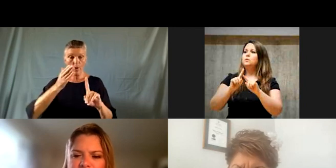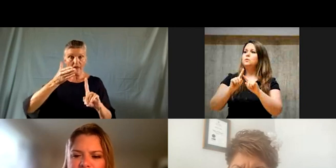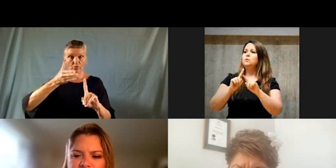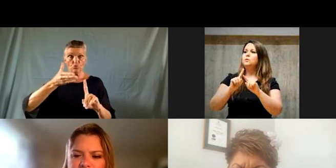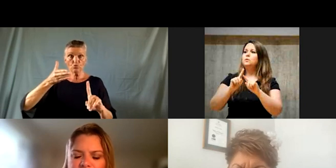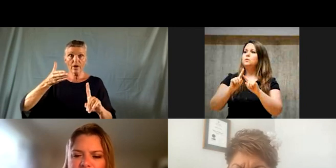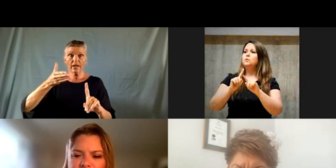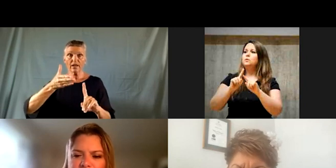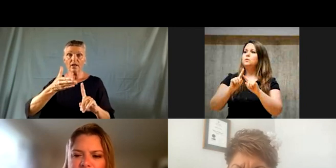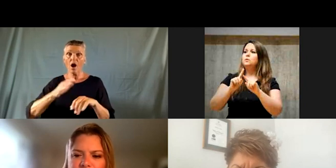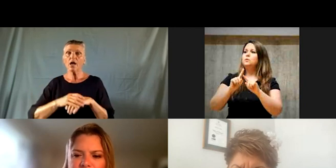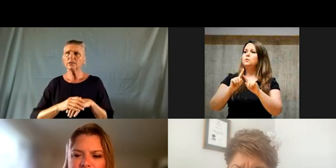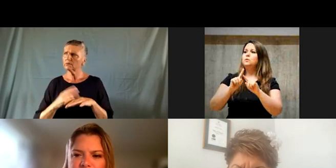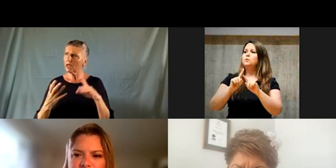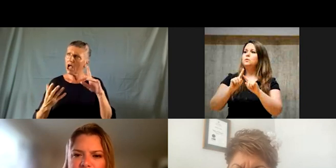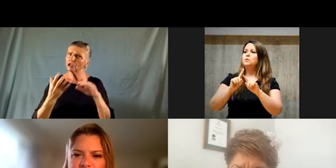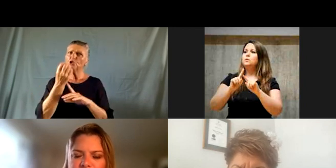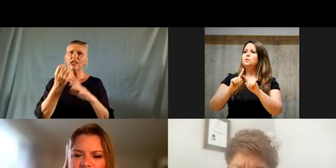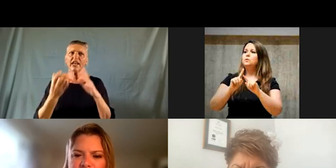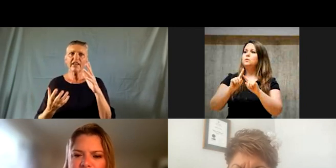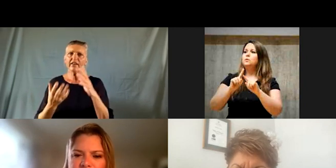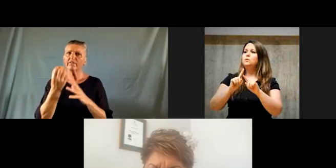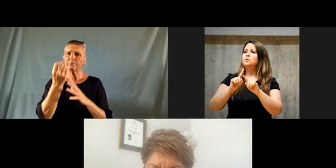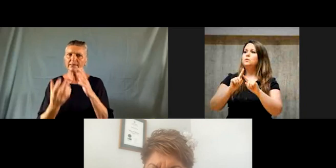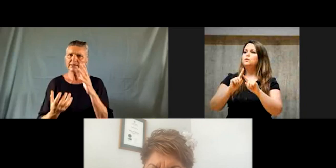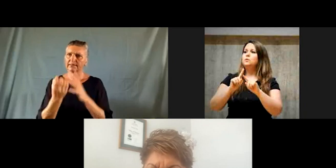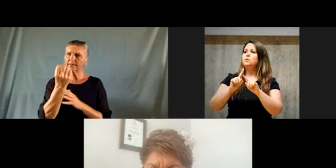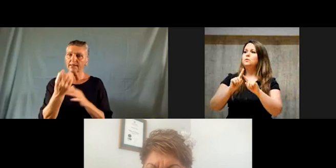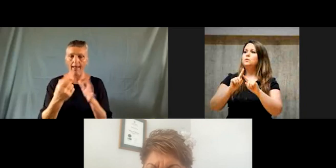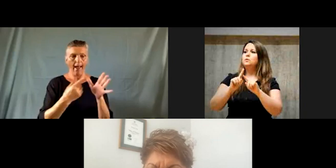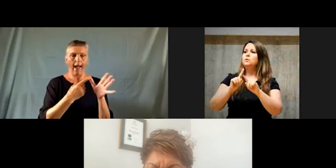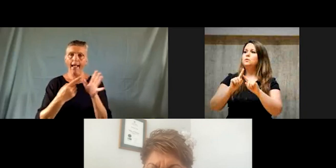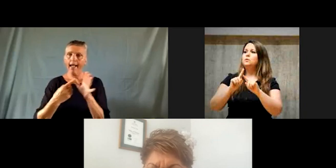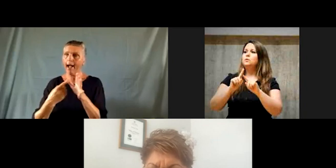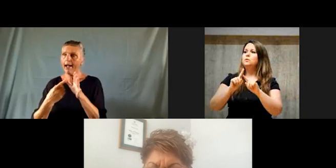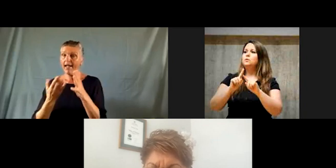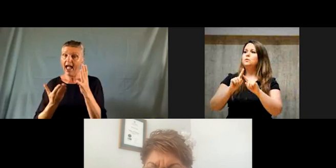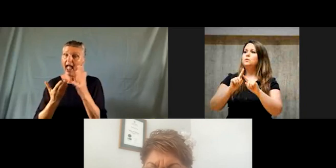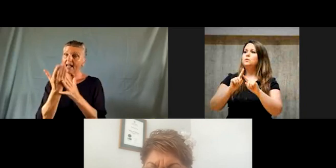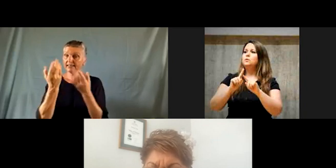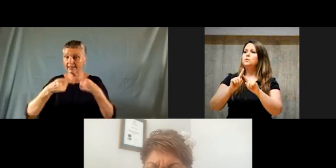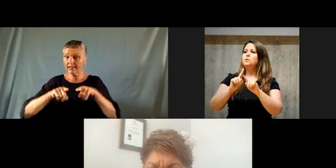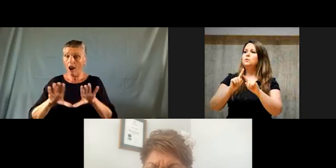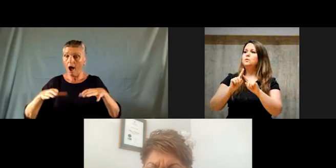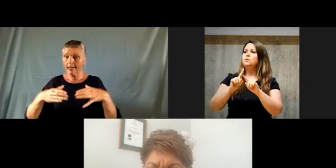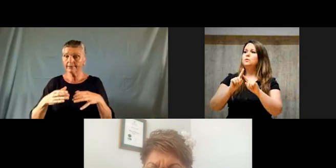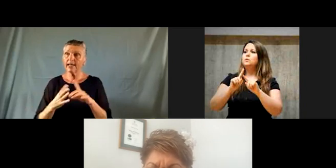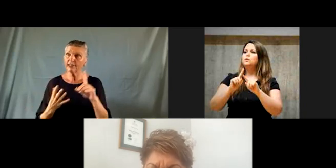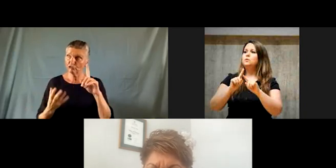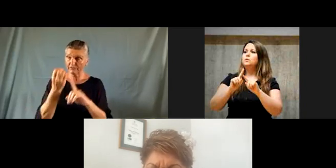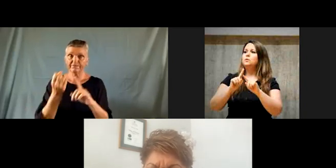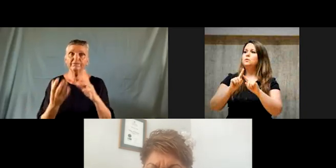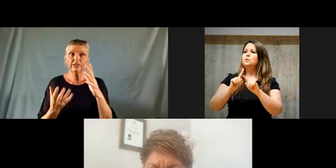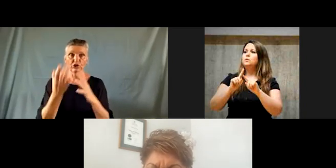some achievements of what the Access Alliance journey has been,